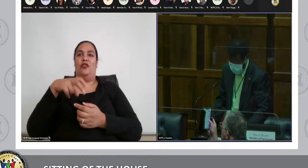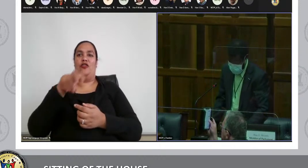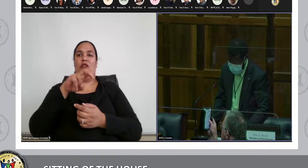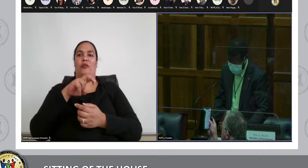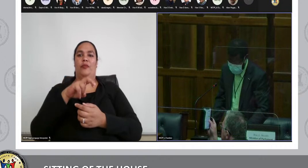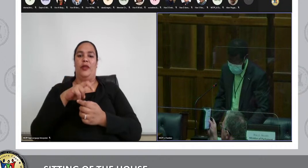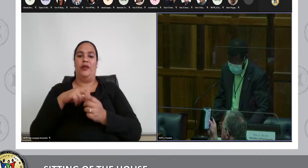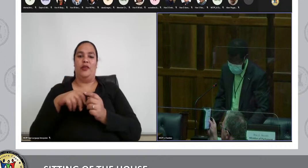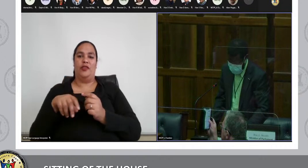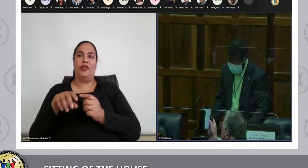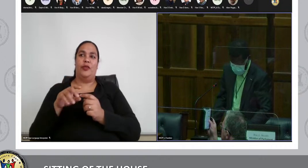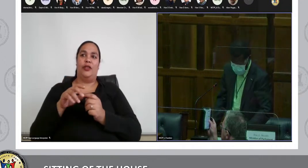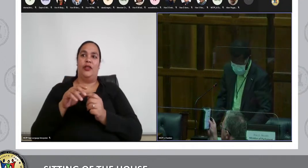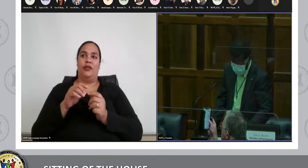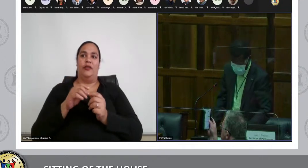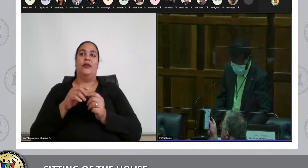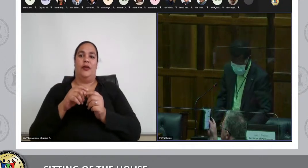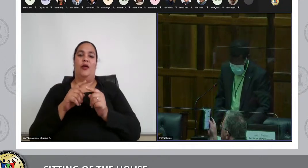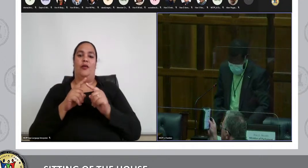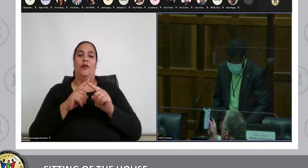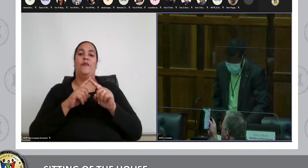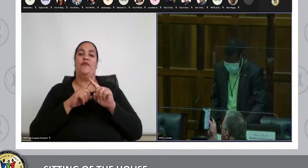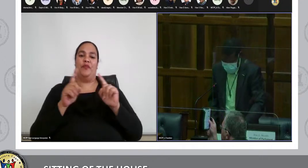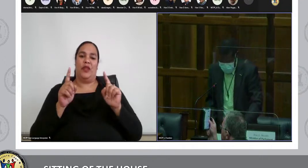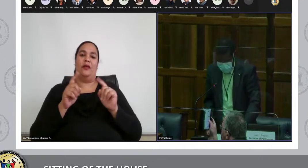Works in the Western Cape.